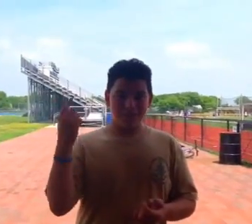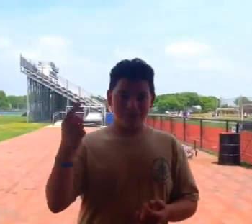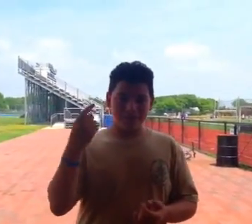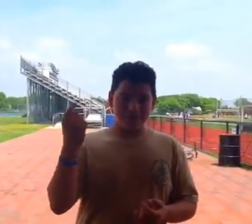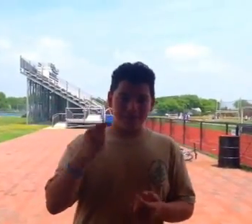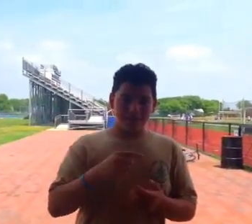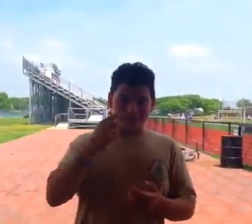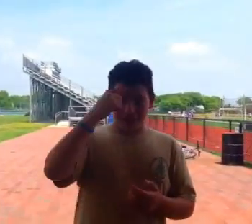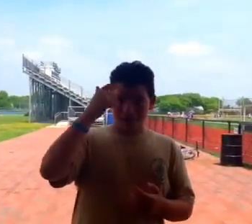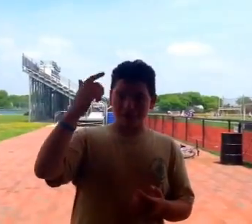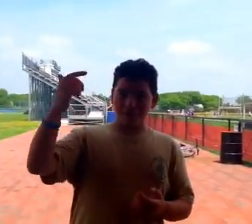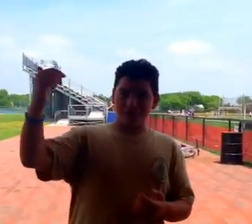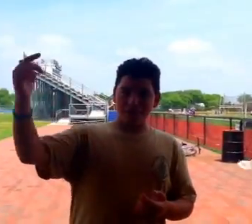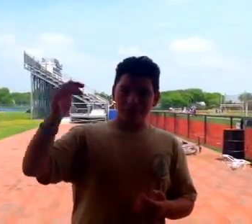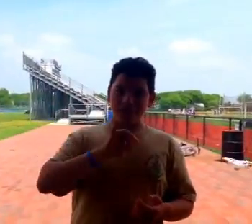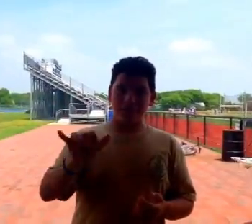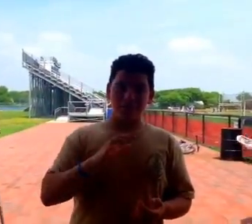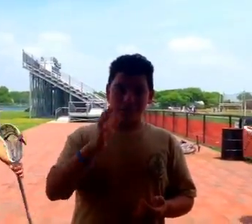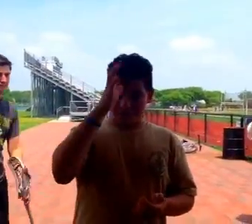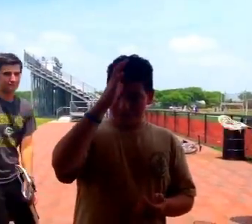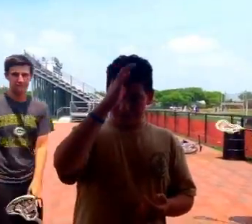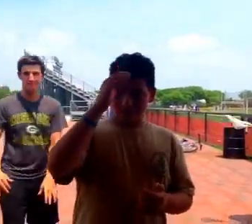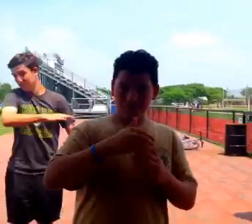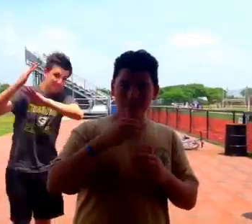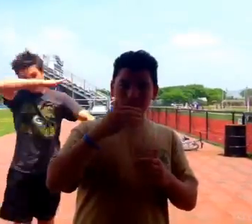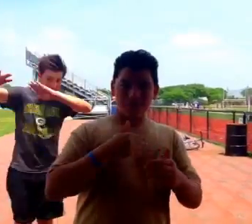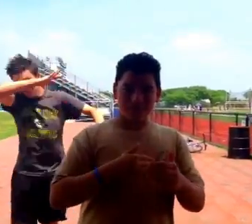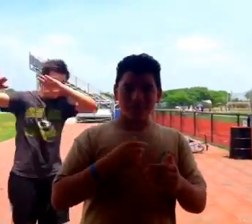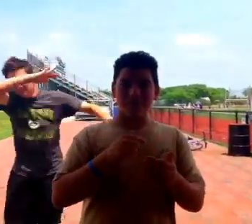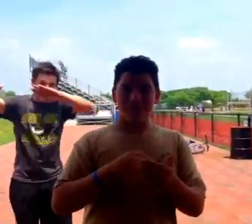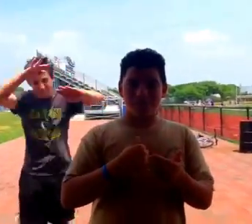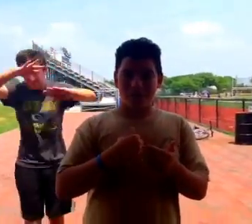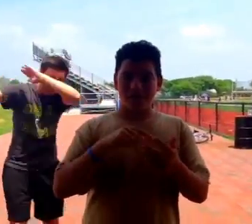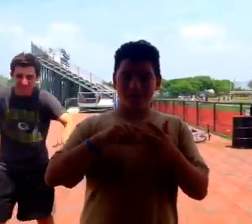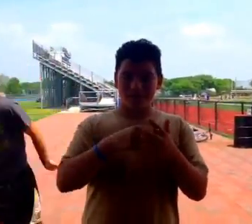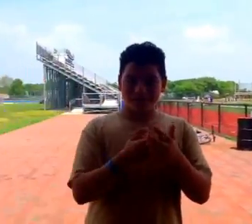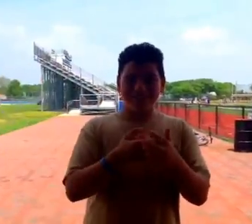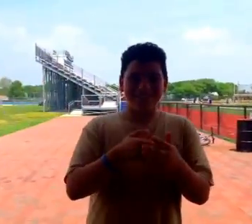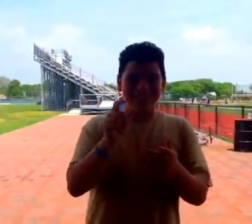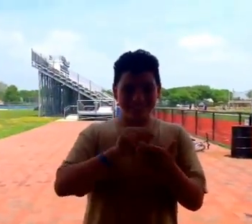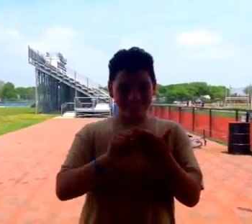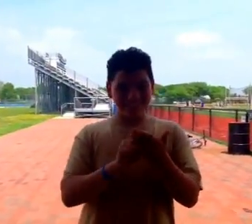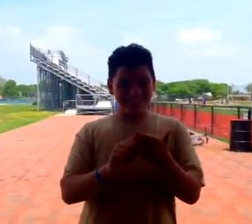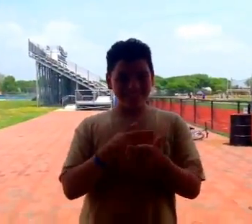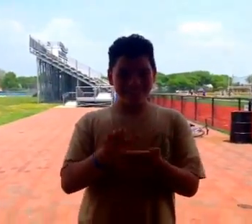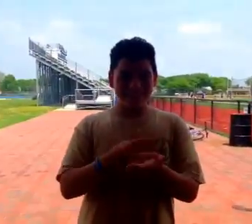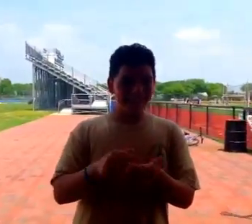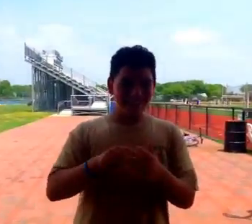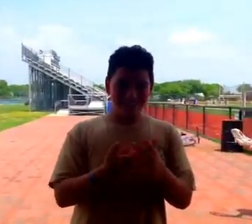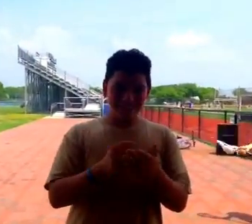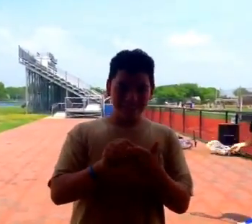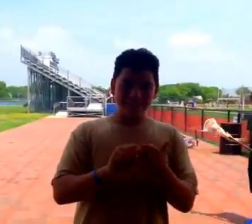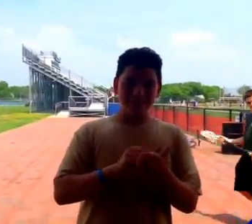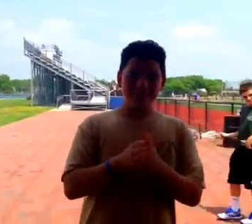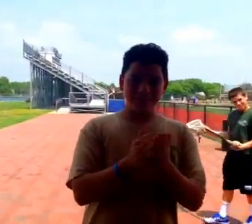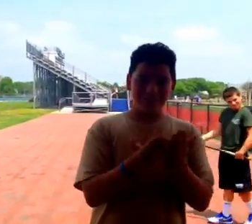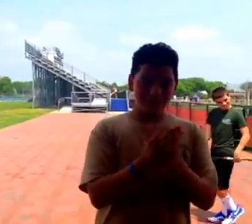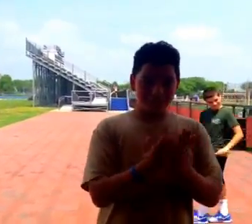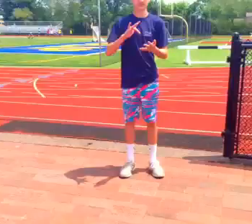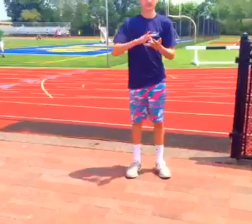Always had that dream like my daddy before me. So I started writing songs, I started writing stories.